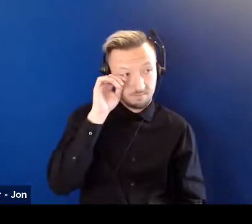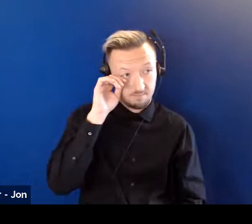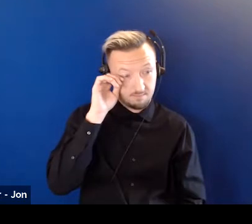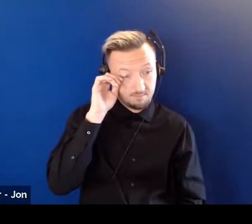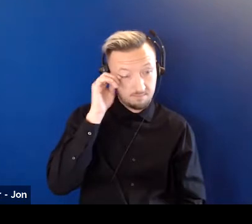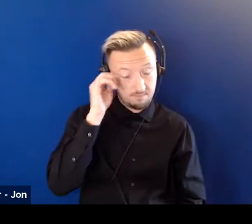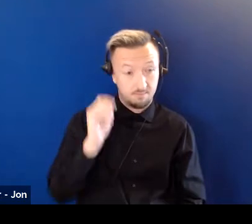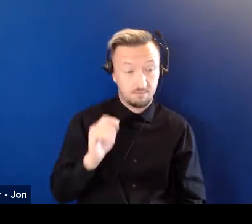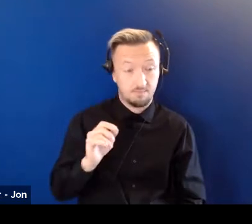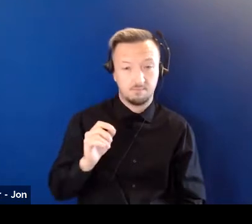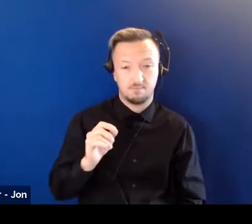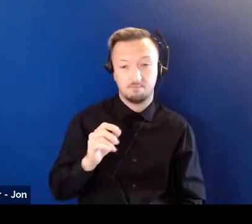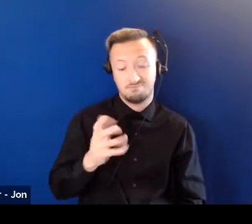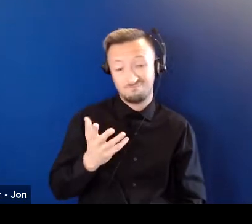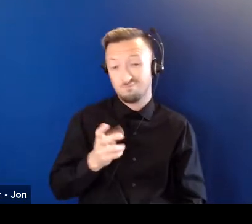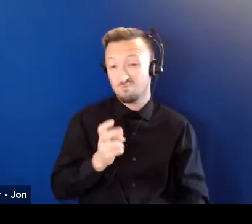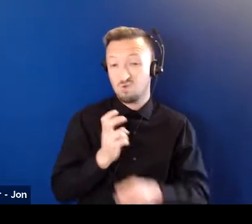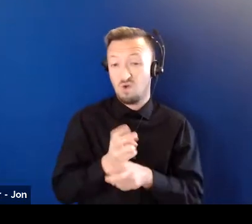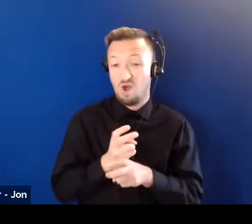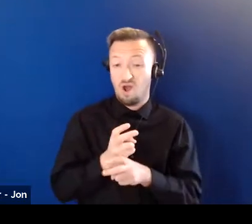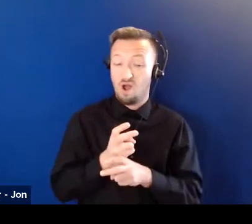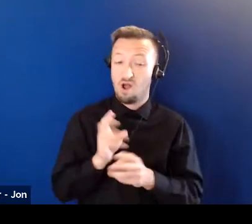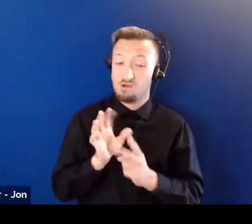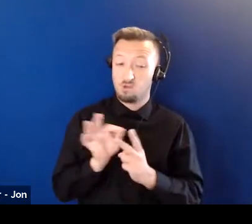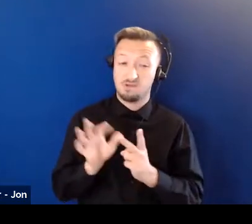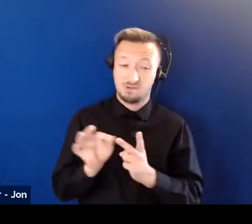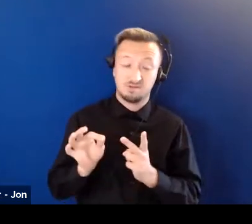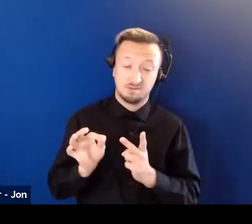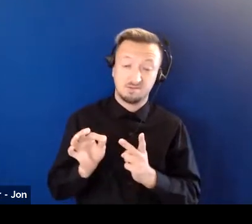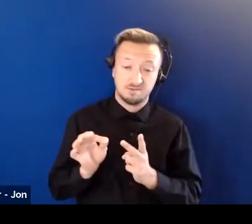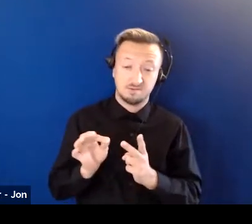These come down to some hard choices at times.